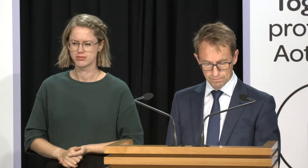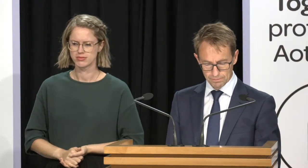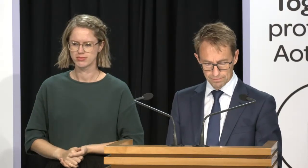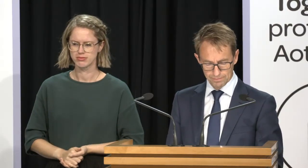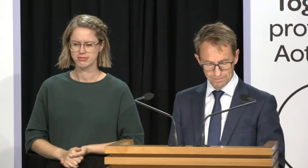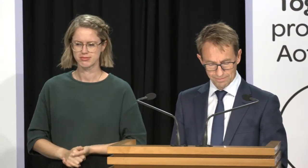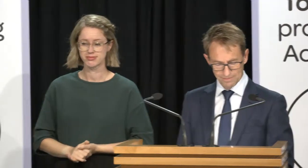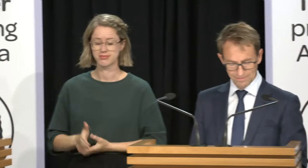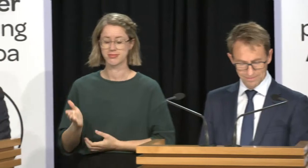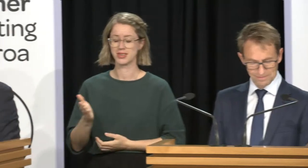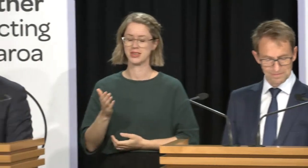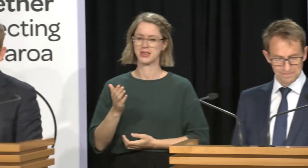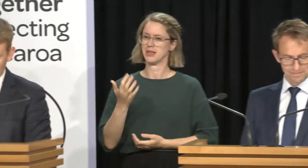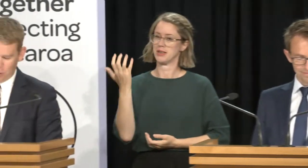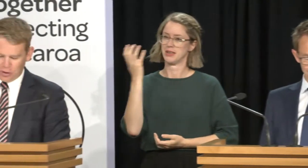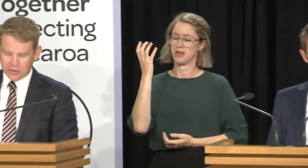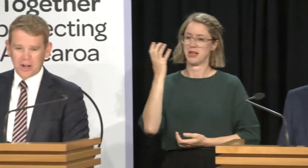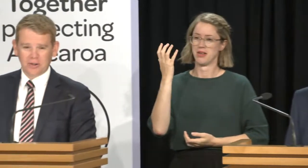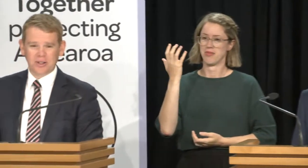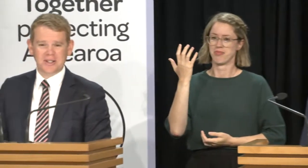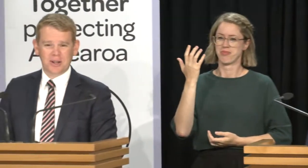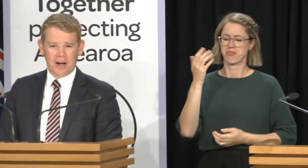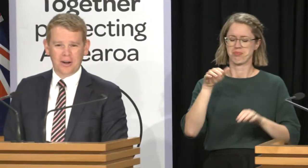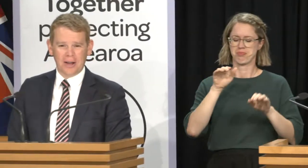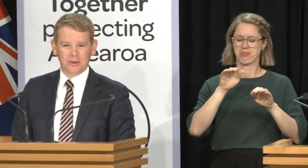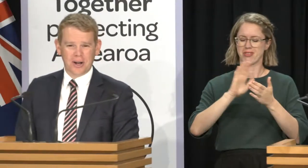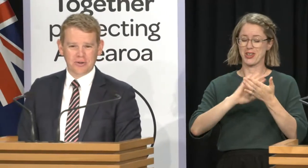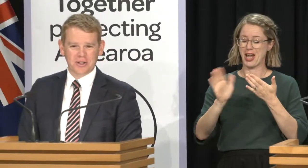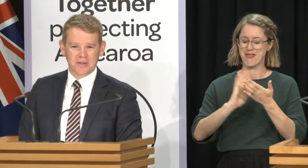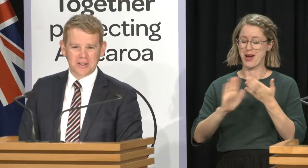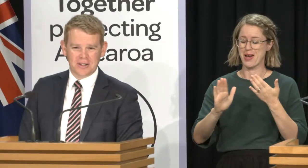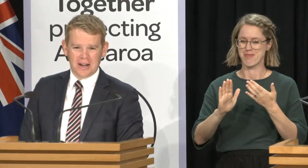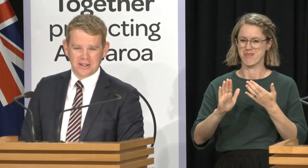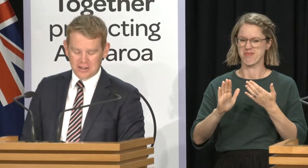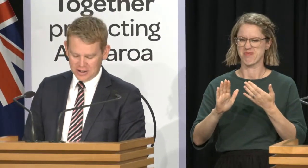Look, I'll have to come back to you on exactly who the 300, how the